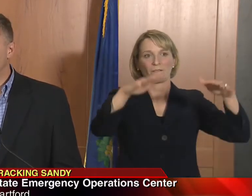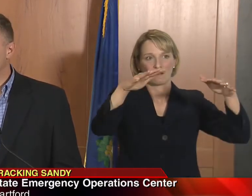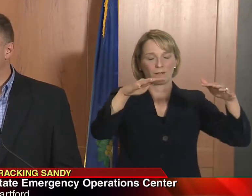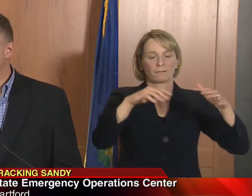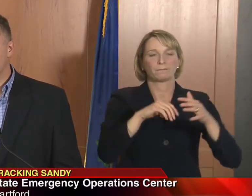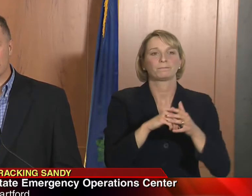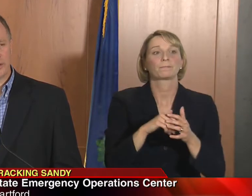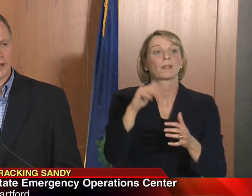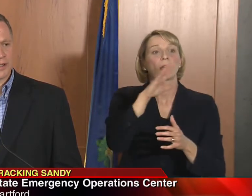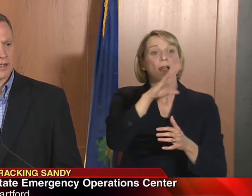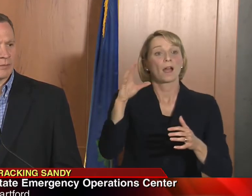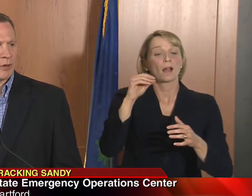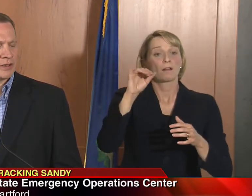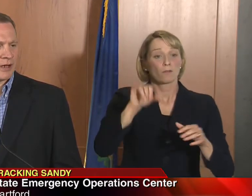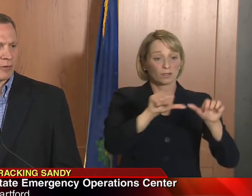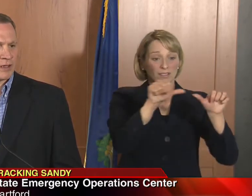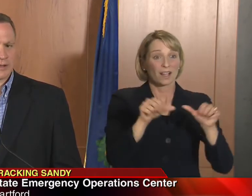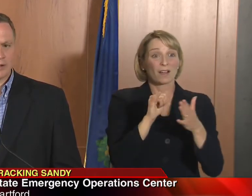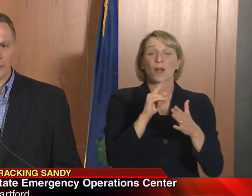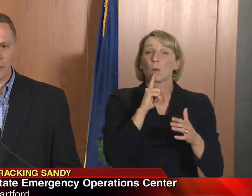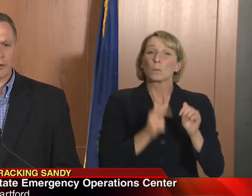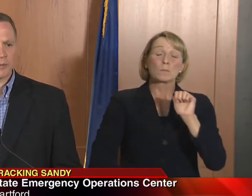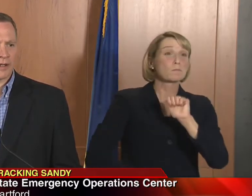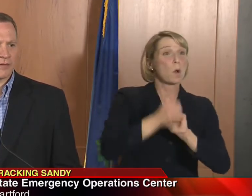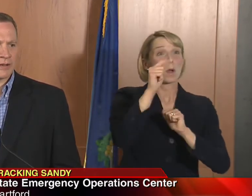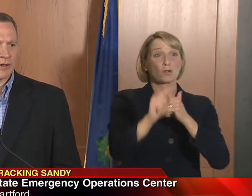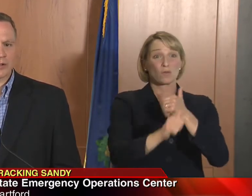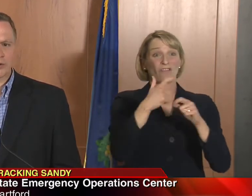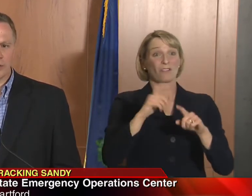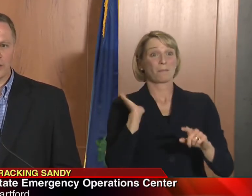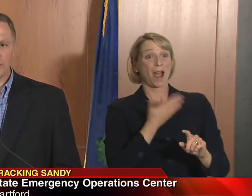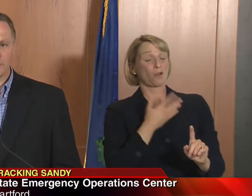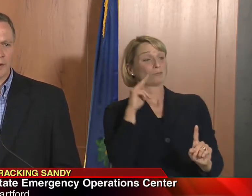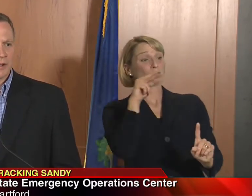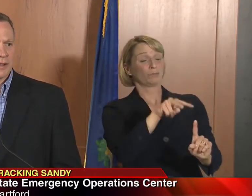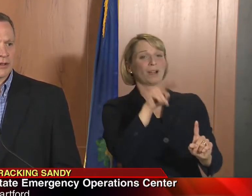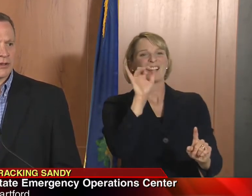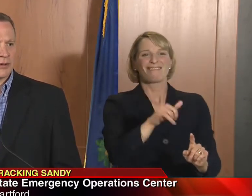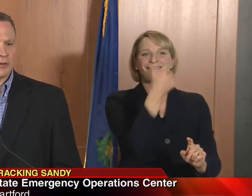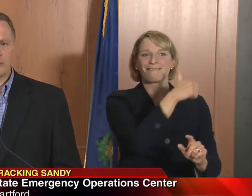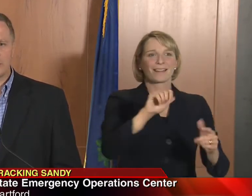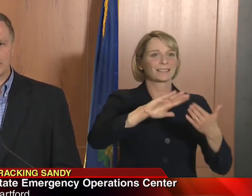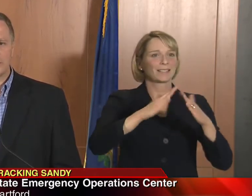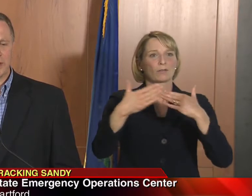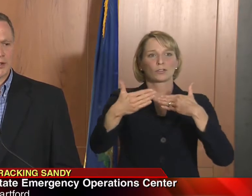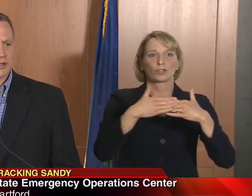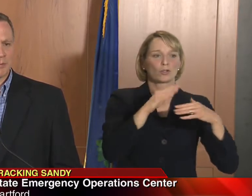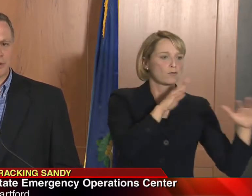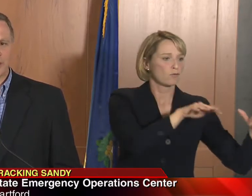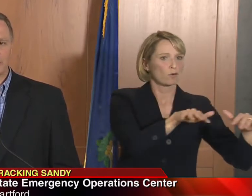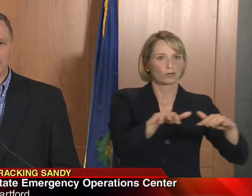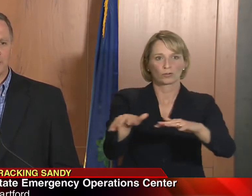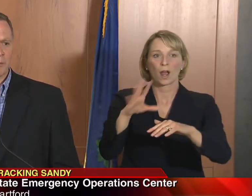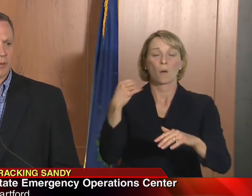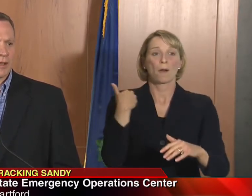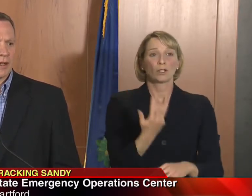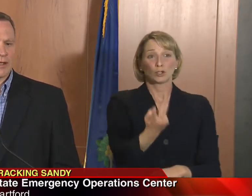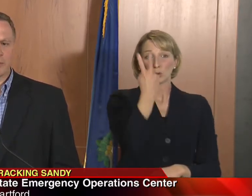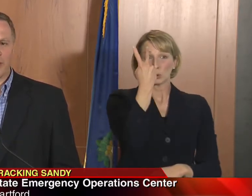the infrastructure that is most at risk from our perspective is along the shoreline. And there's two substations in